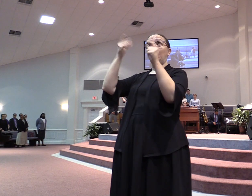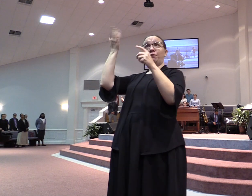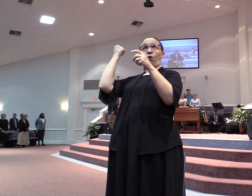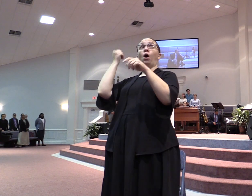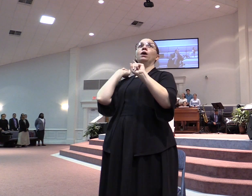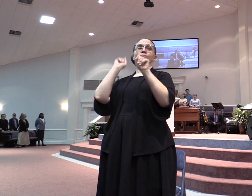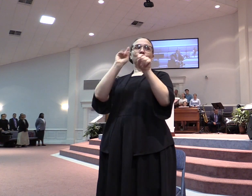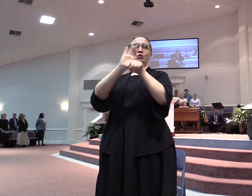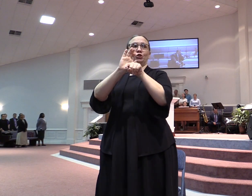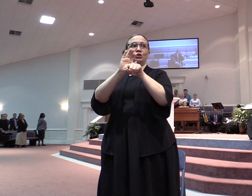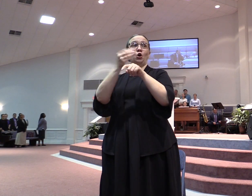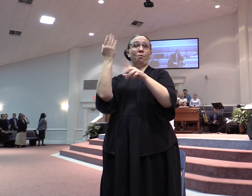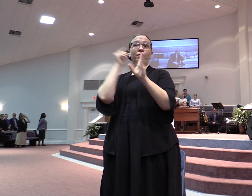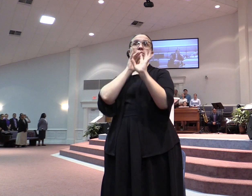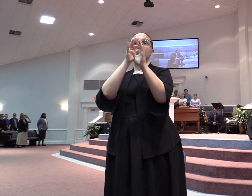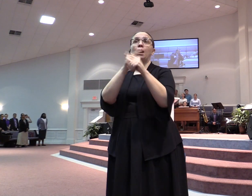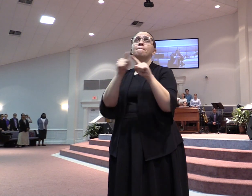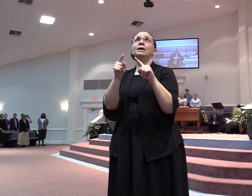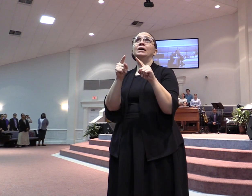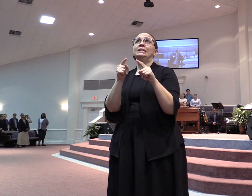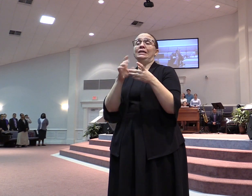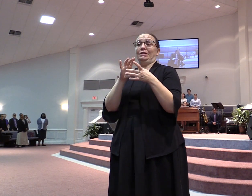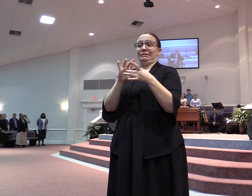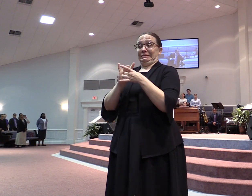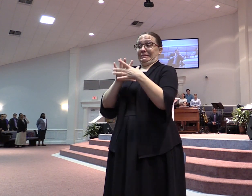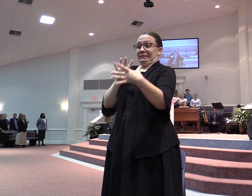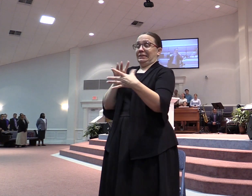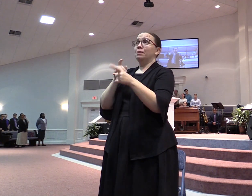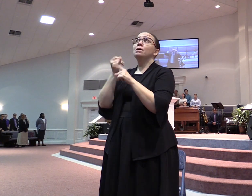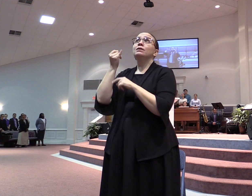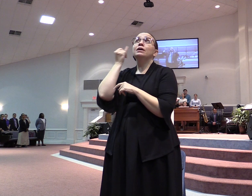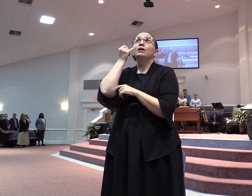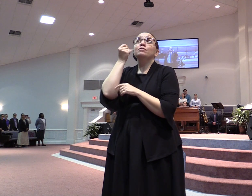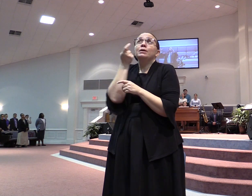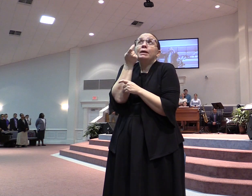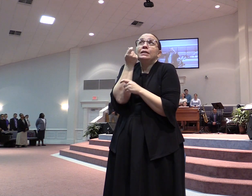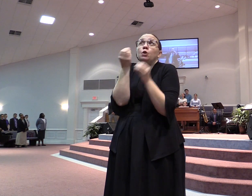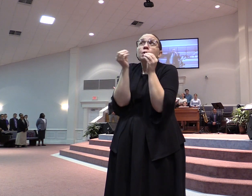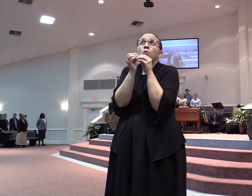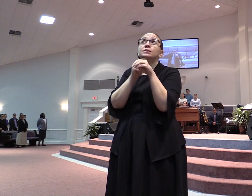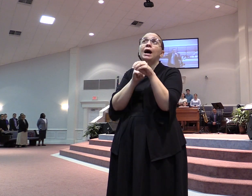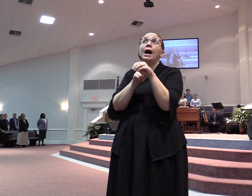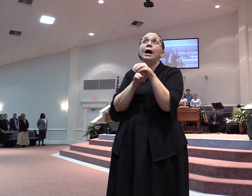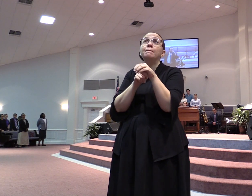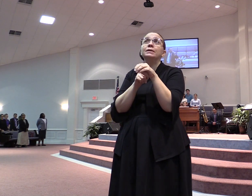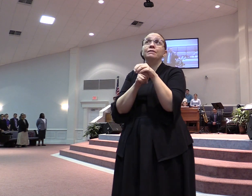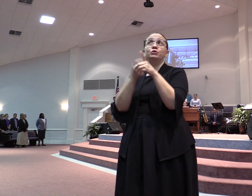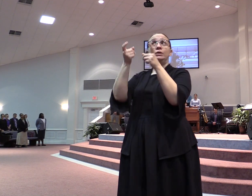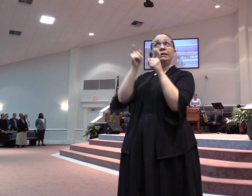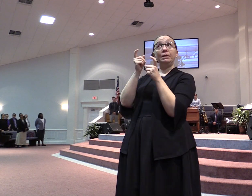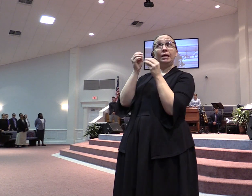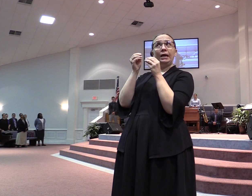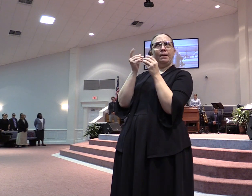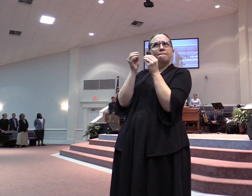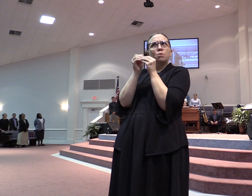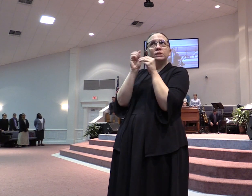in church. They all used to speak in tongues. But somehow, they're the lost sheep. But God, if you'll just give me a little bit of time. If you'll give me, I'll do